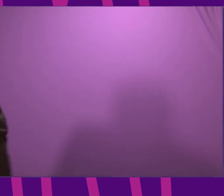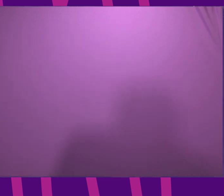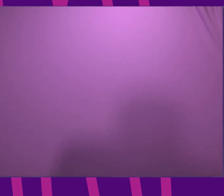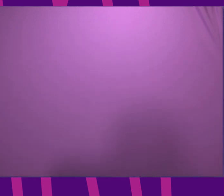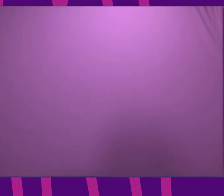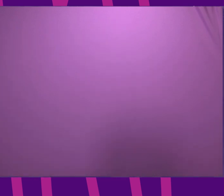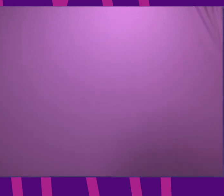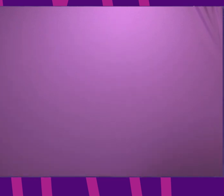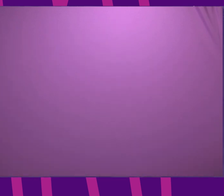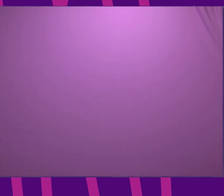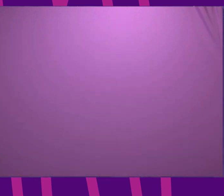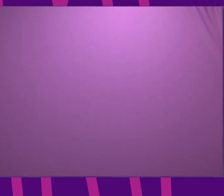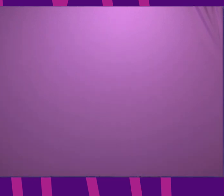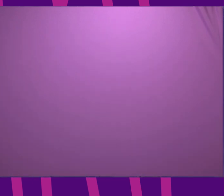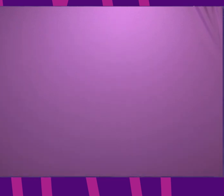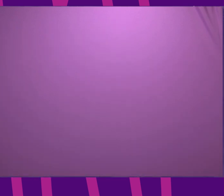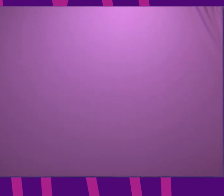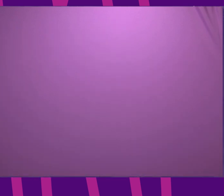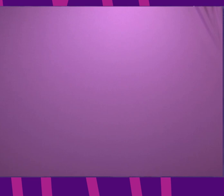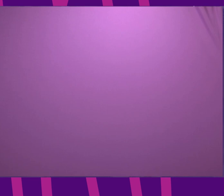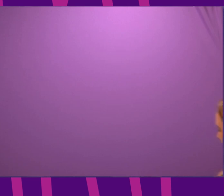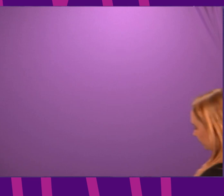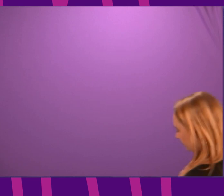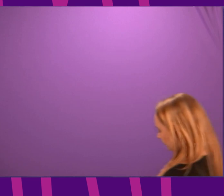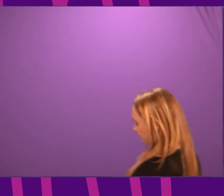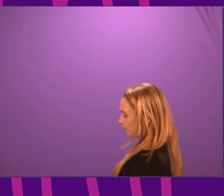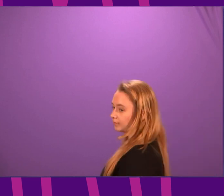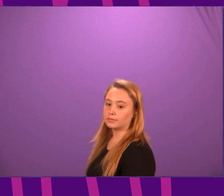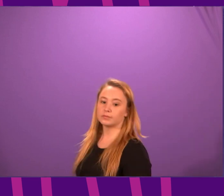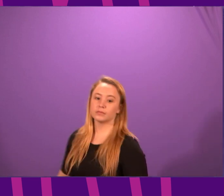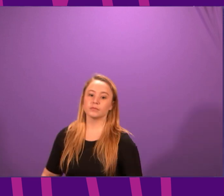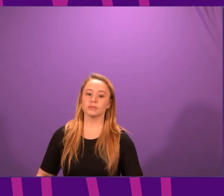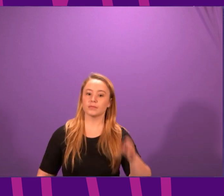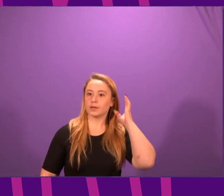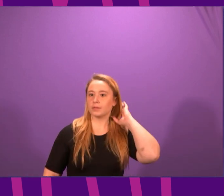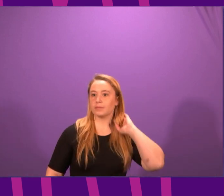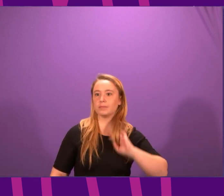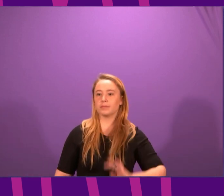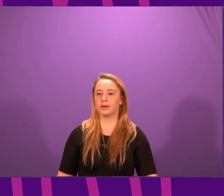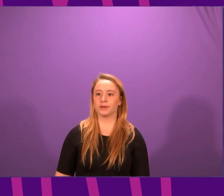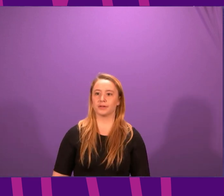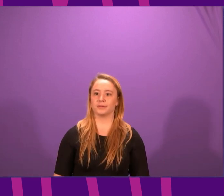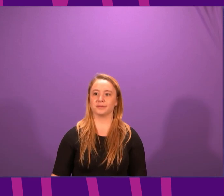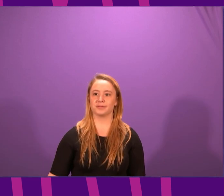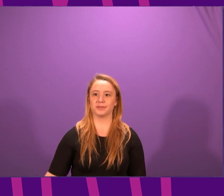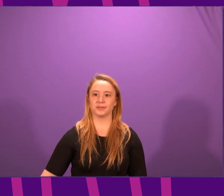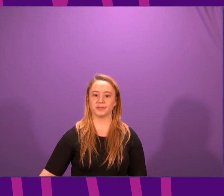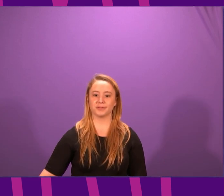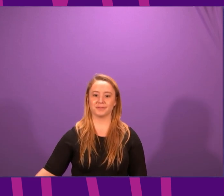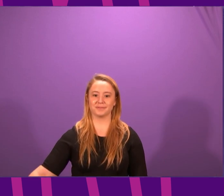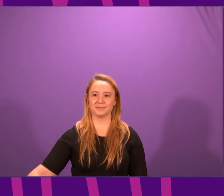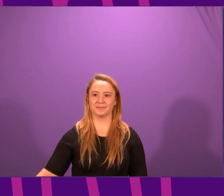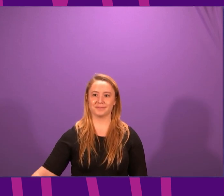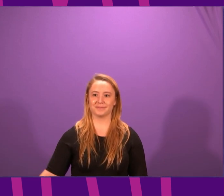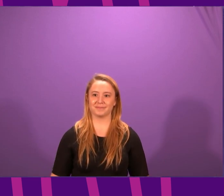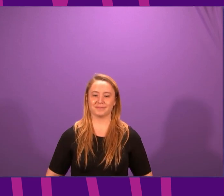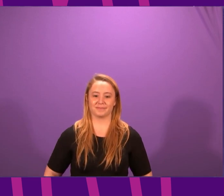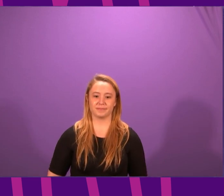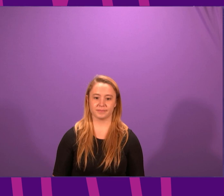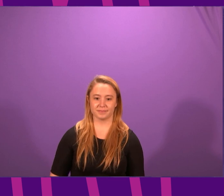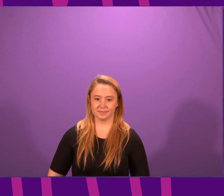Thank you very much. We now move to closing speeches, and I call on Beatrice Wishart to be followed by Patrick Harvey.